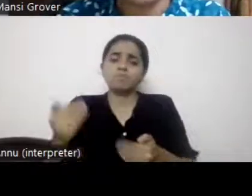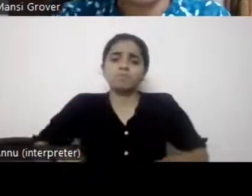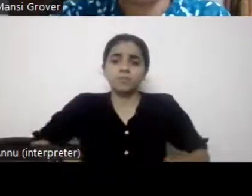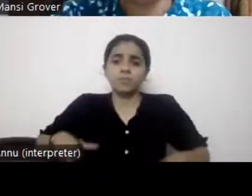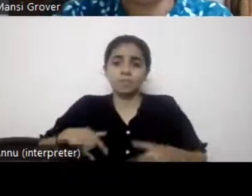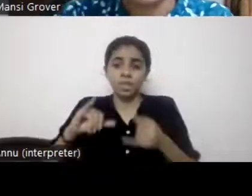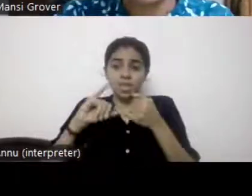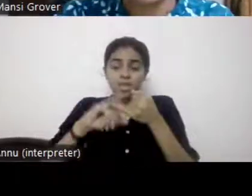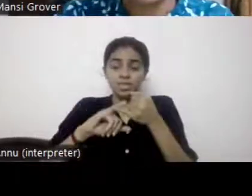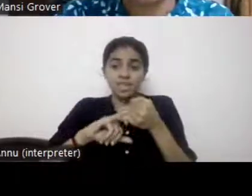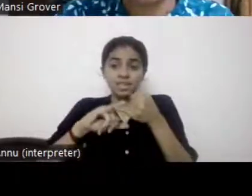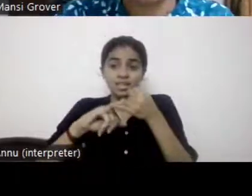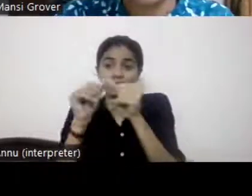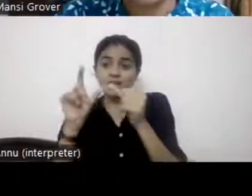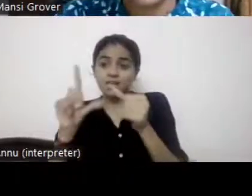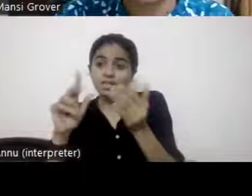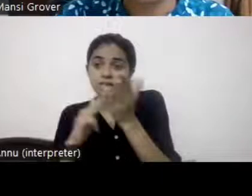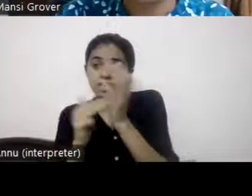Khan,